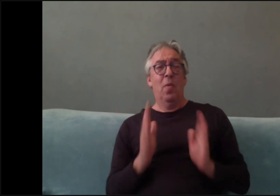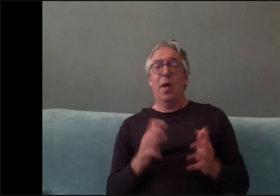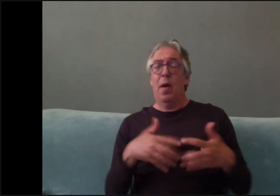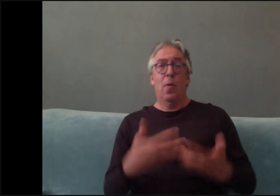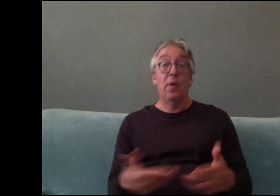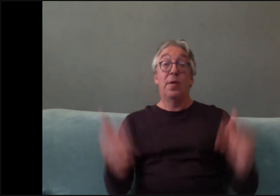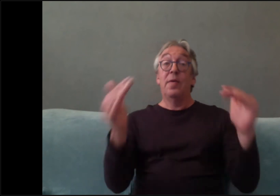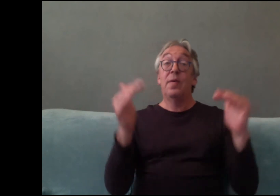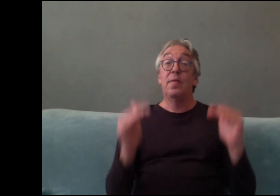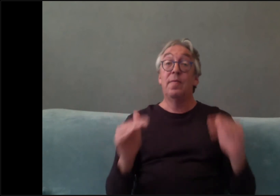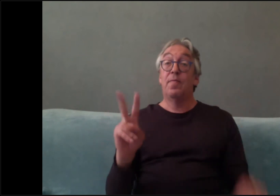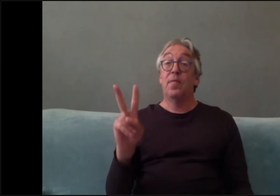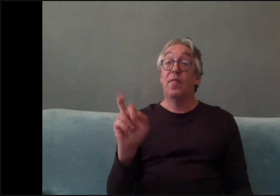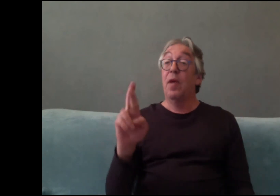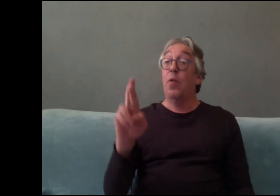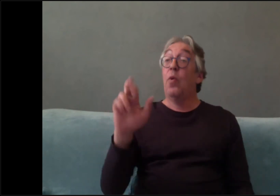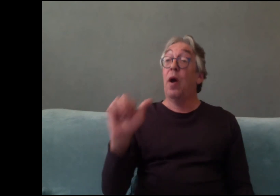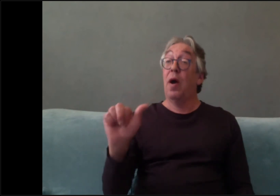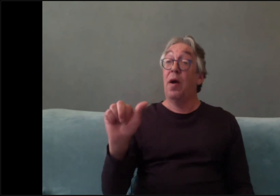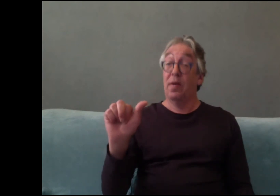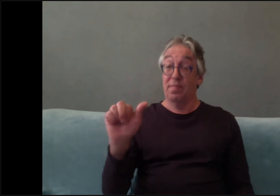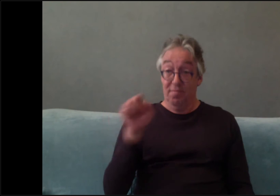EU addresses poverty in more general terms.